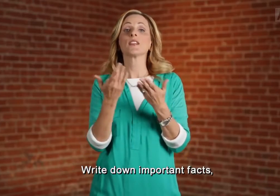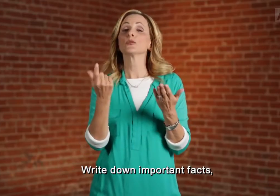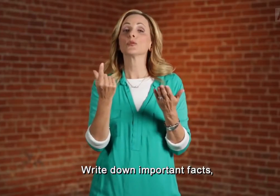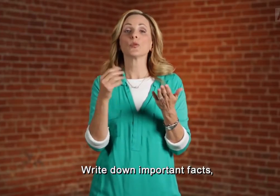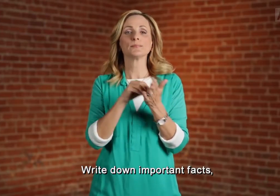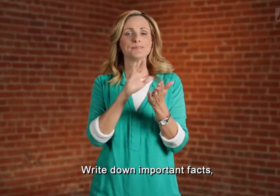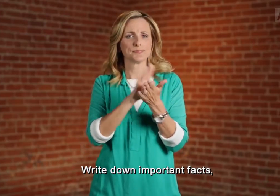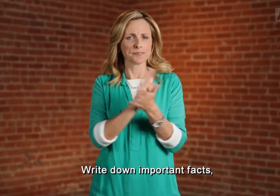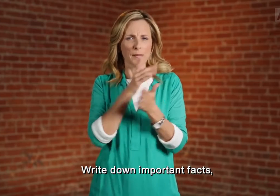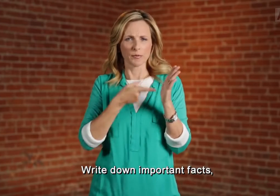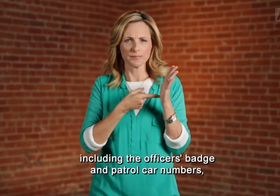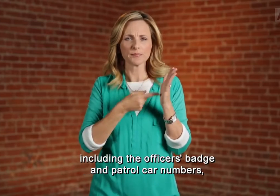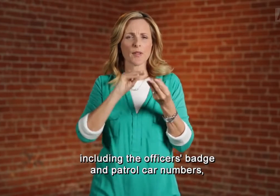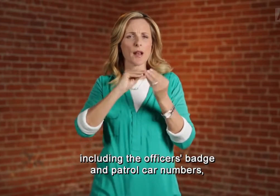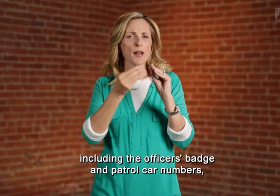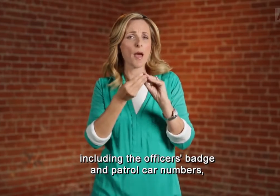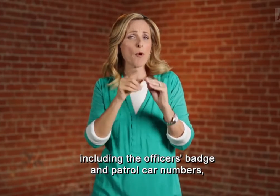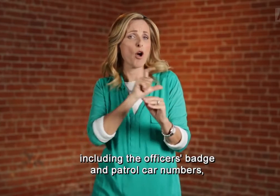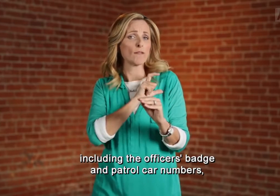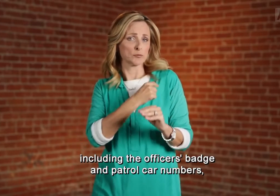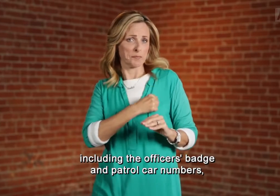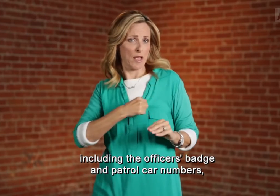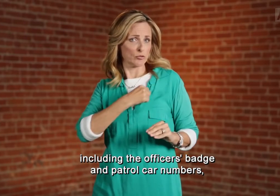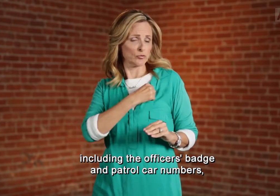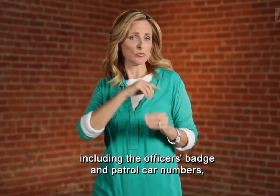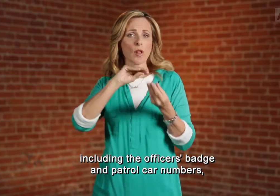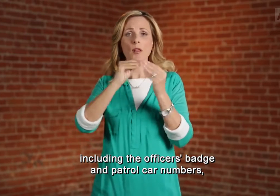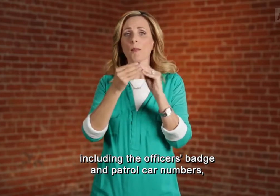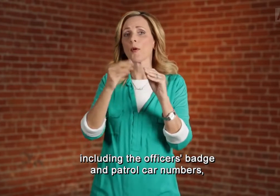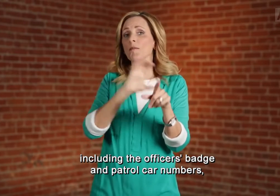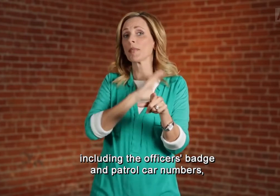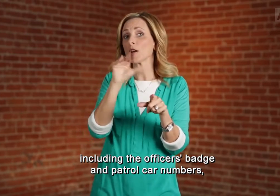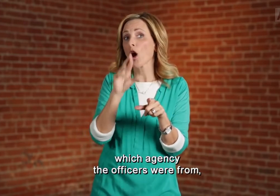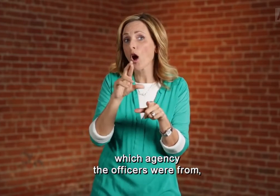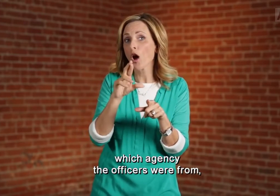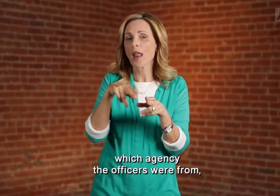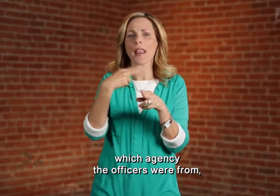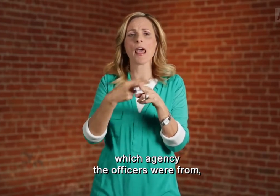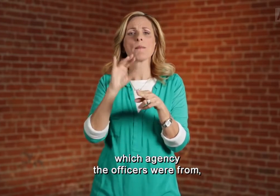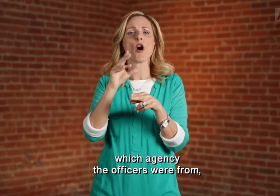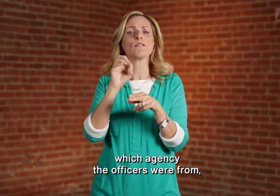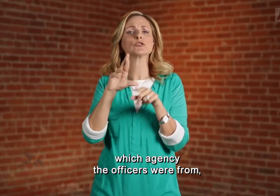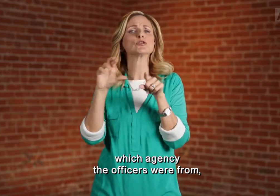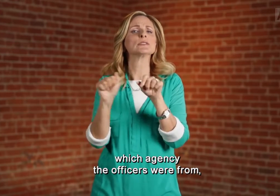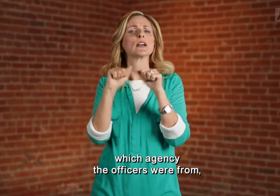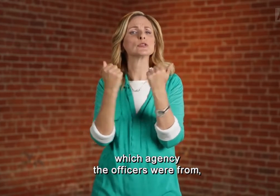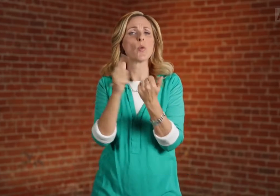Write down important facts, including the officer's badge and patrol car numbers, which agency the officers were